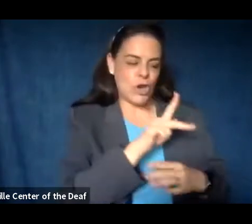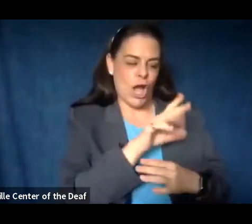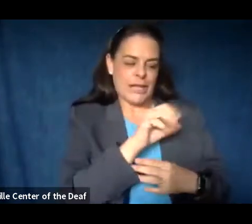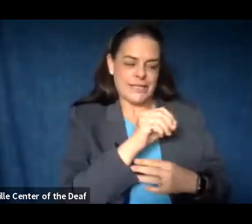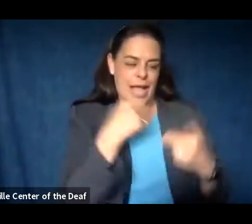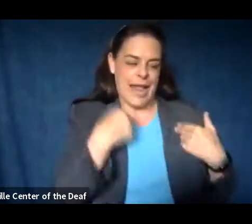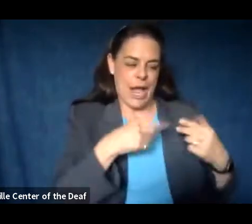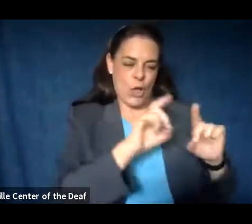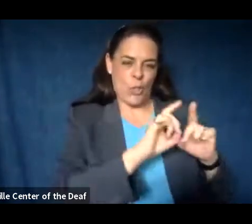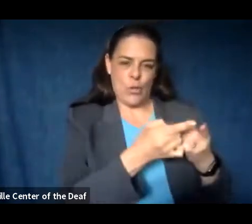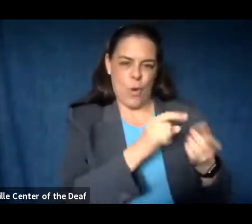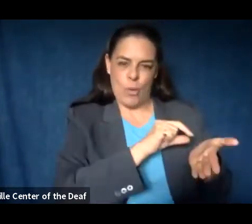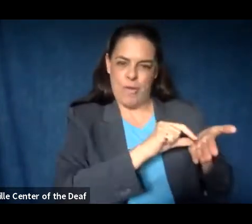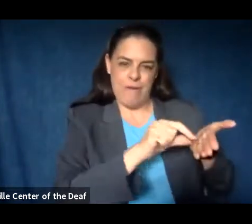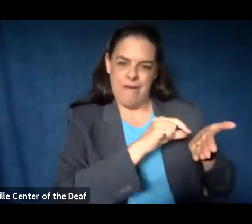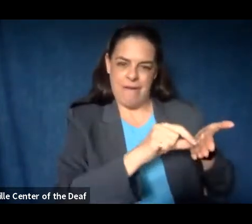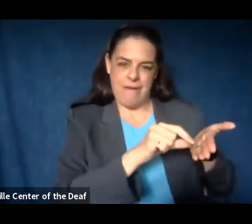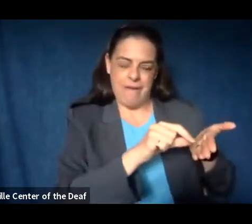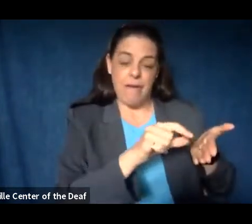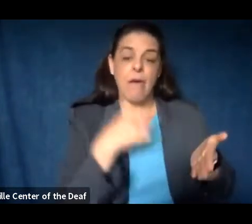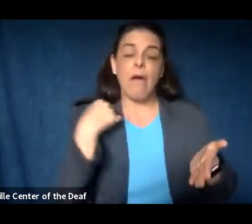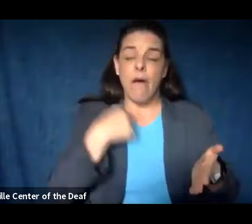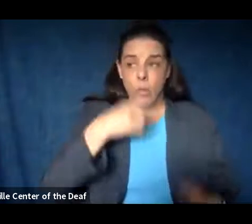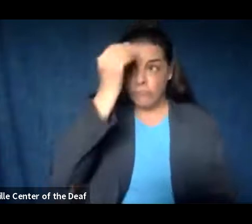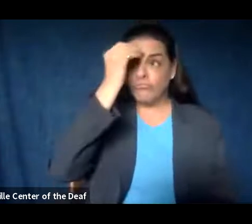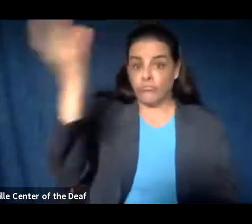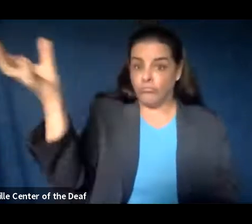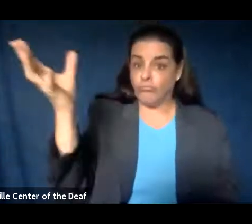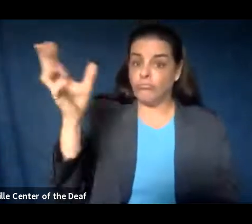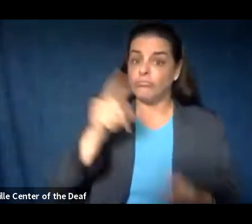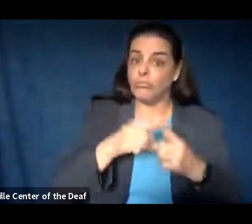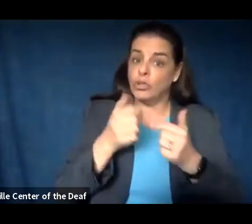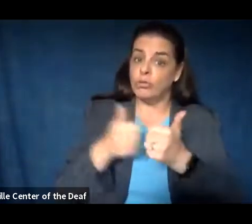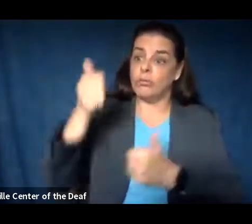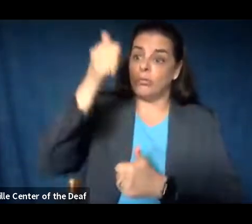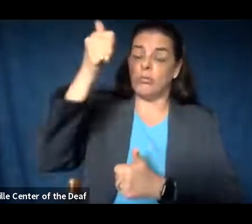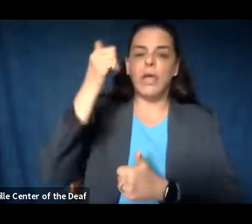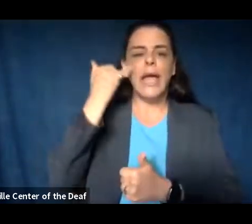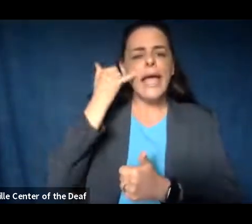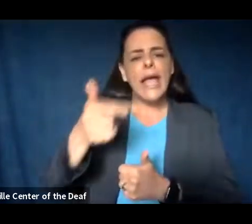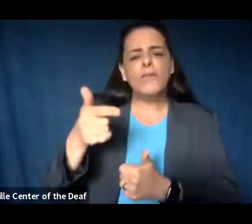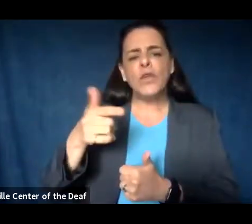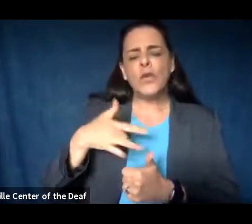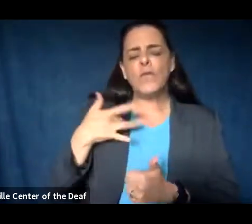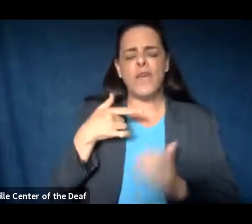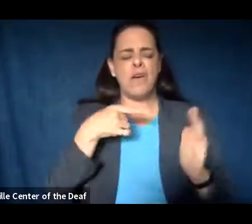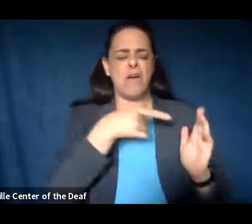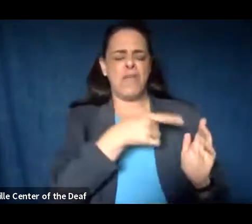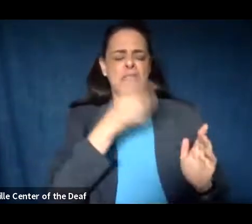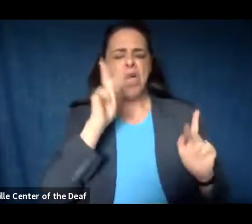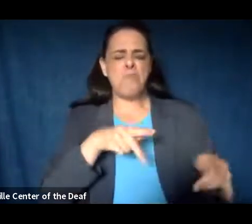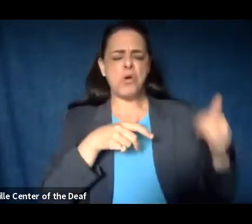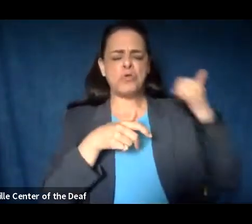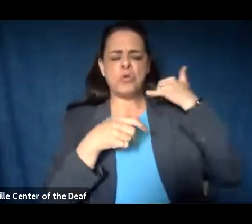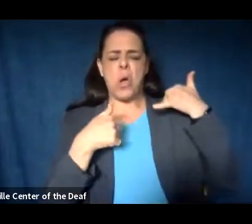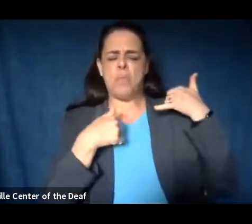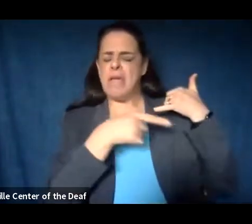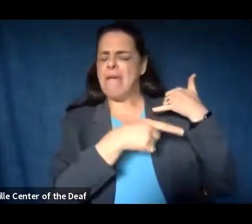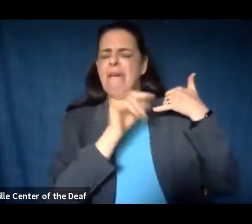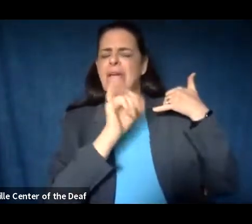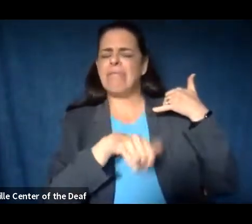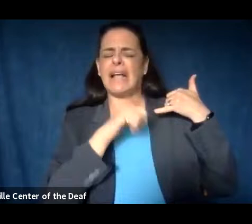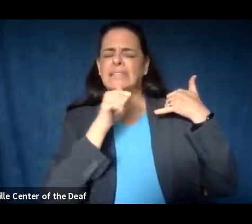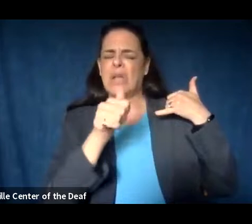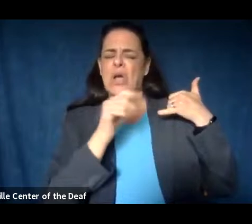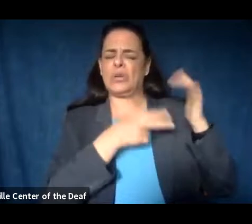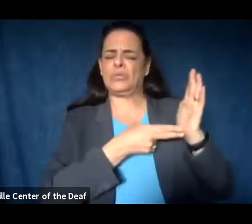this activity. If you have any concerns that the person on the other end of the phone line is not who they say they are, please hang up and call our